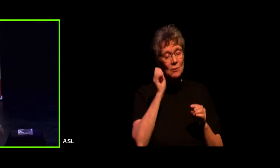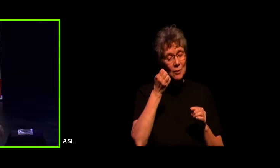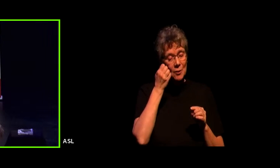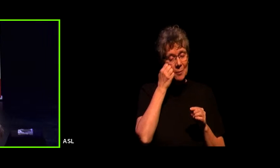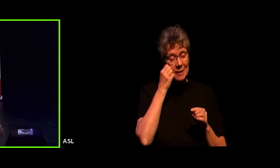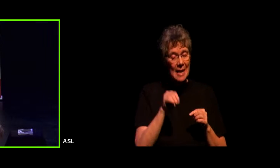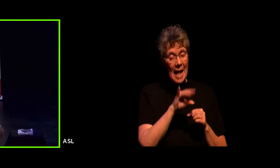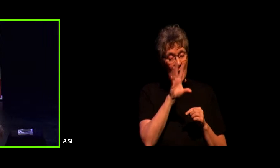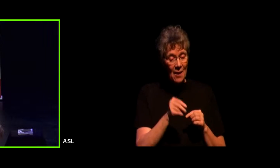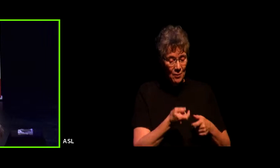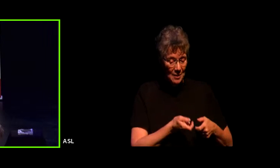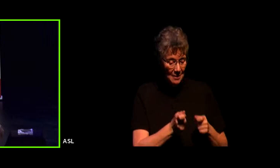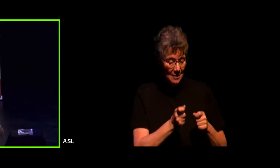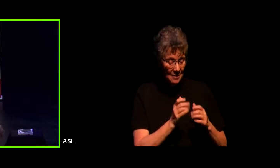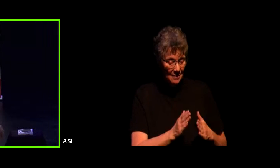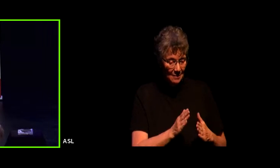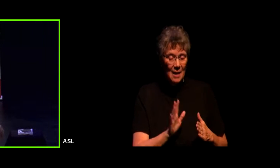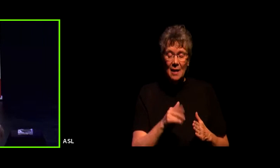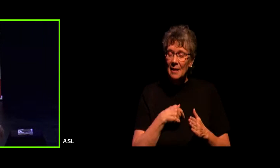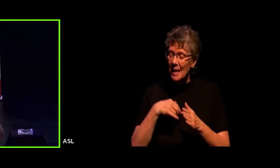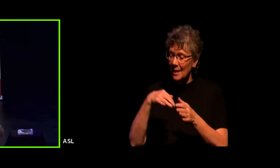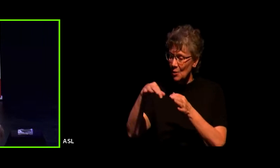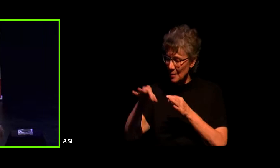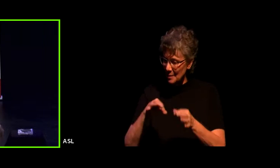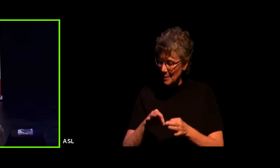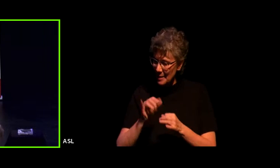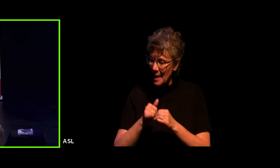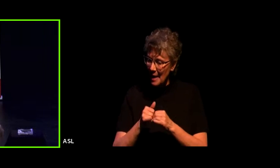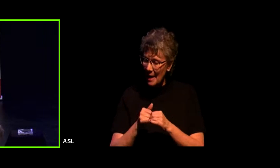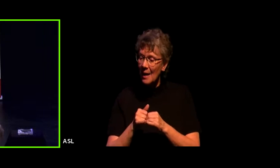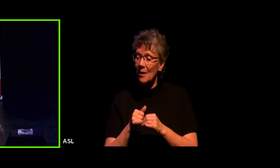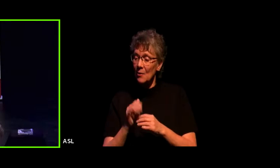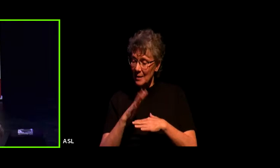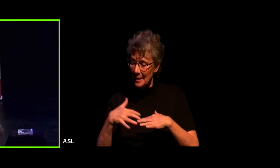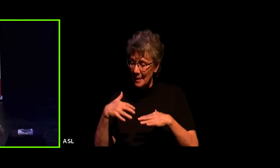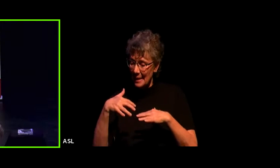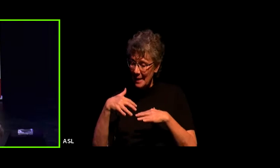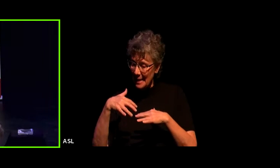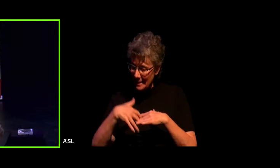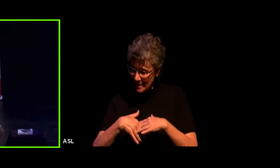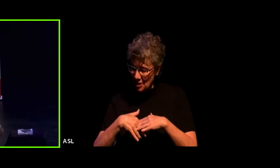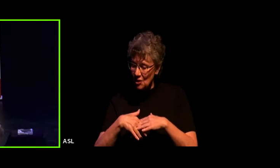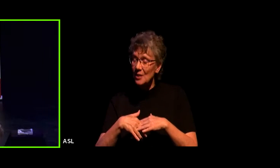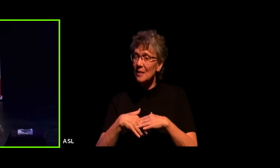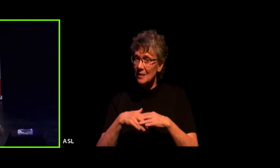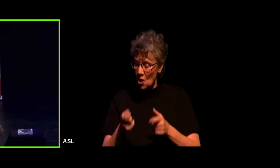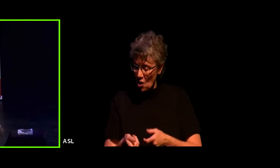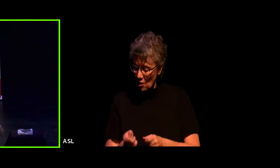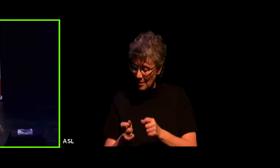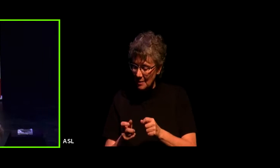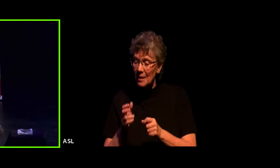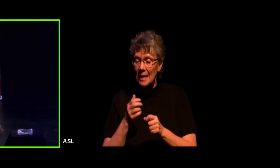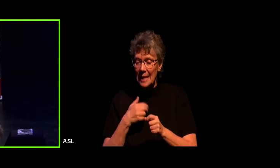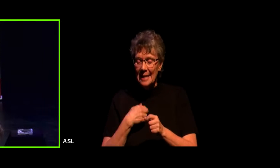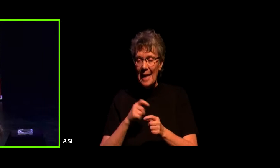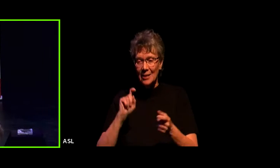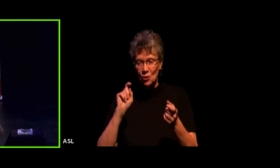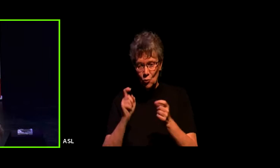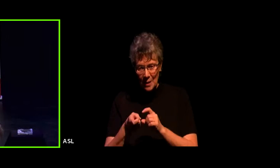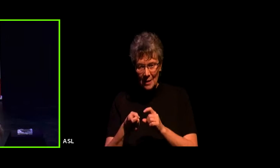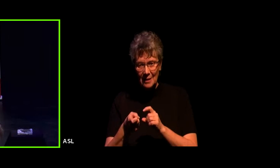how Indigenous-led archaeology can correct lies like terra nullius, right? So that was in